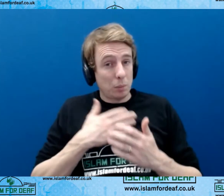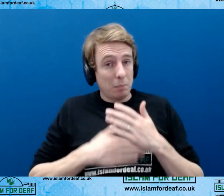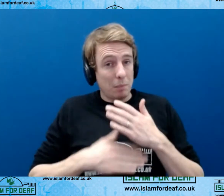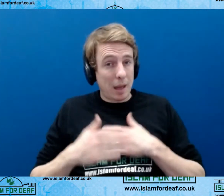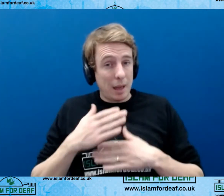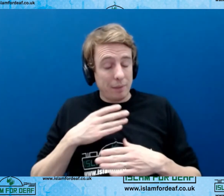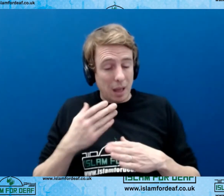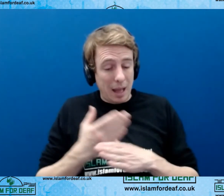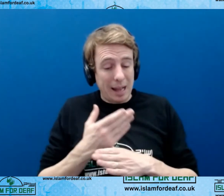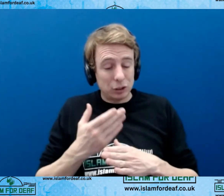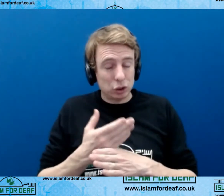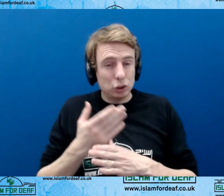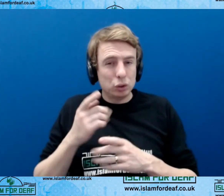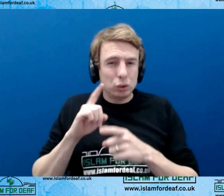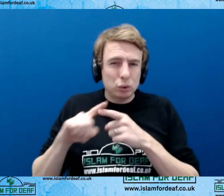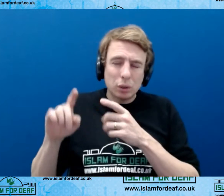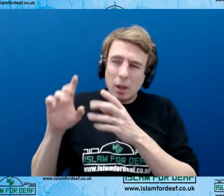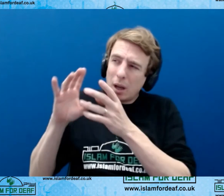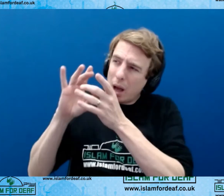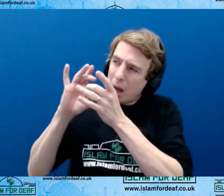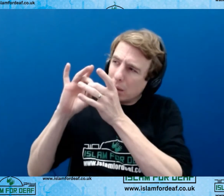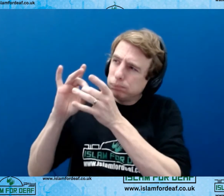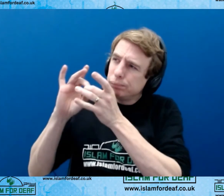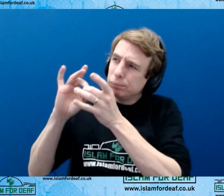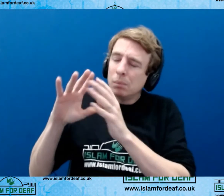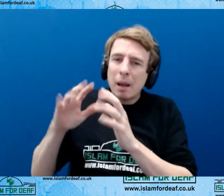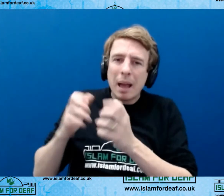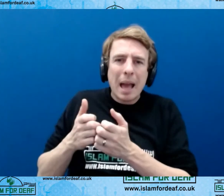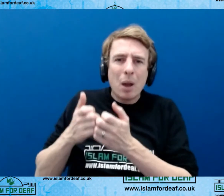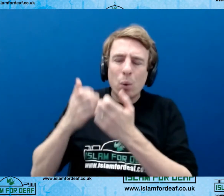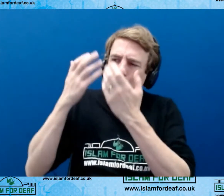to Allah the Most High through acts of worship.